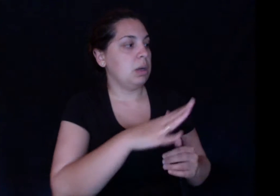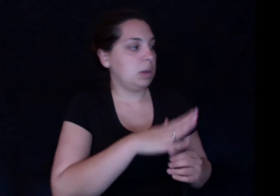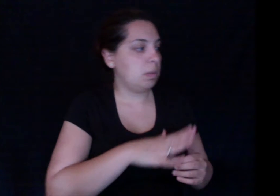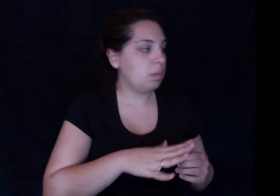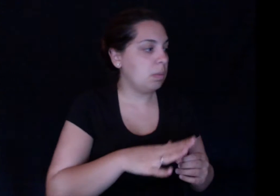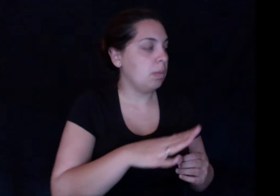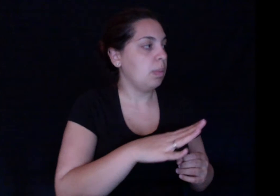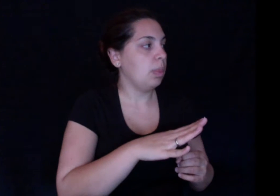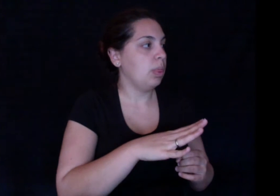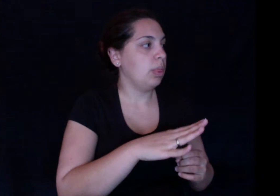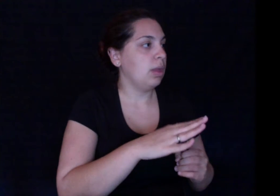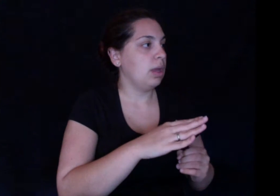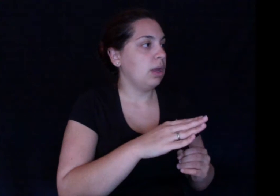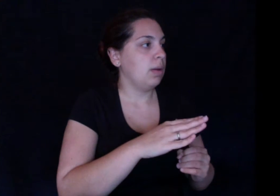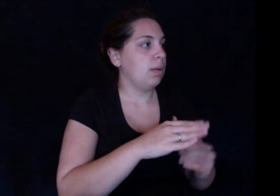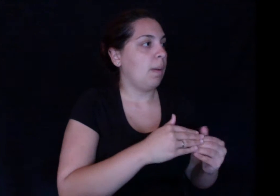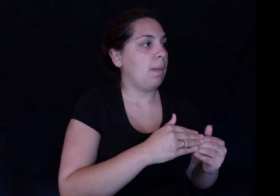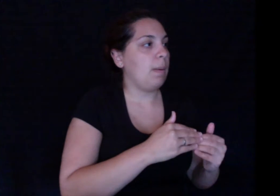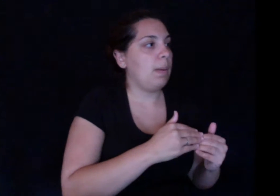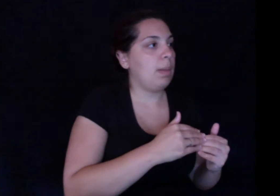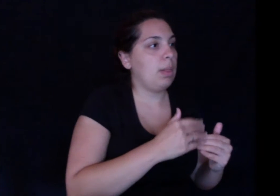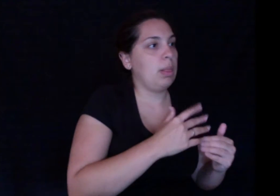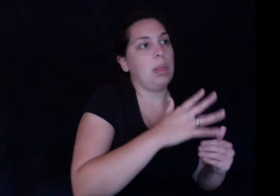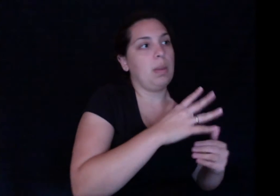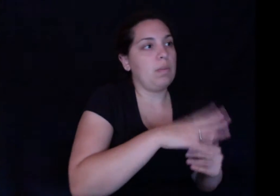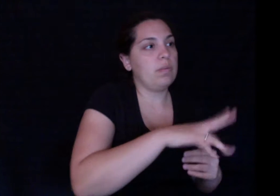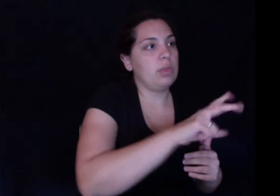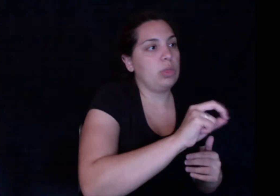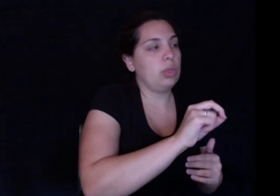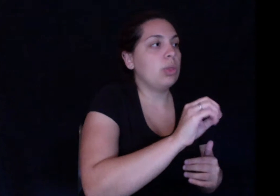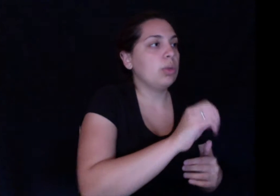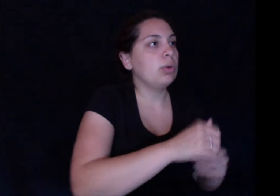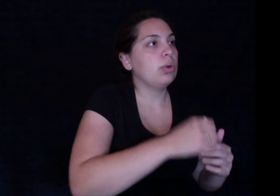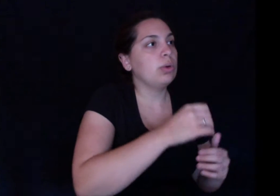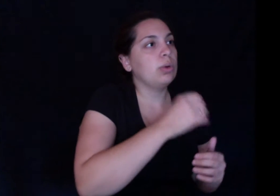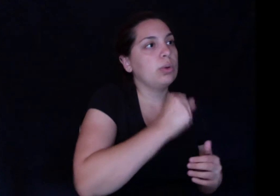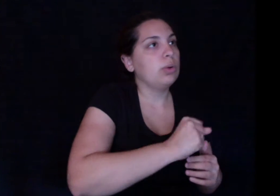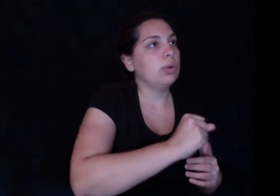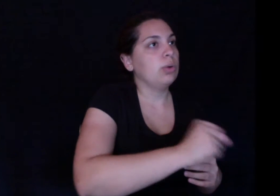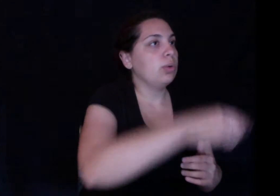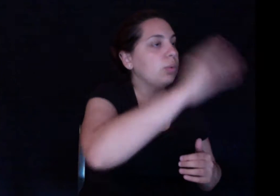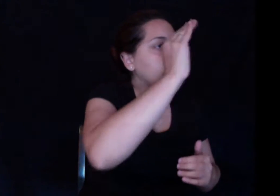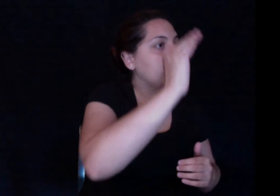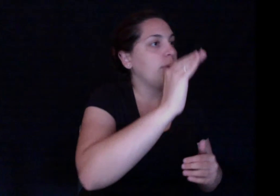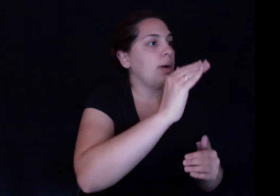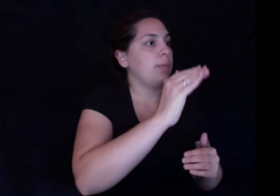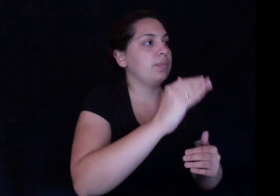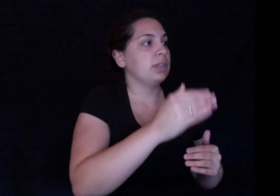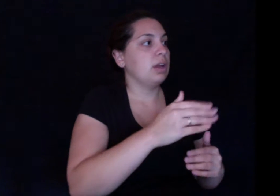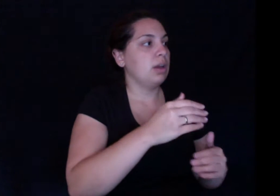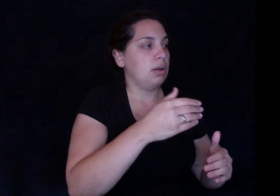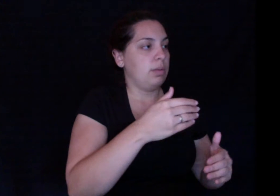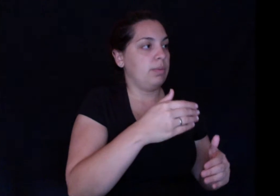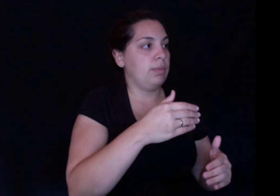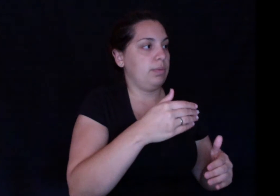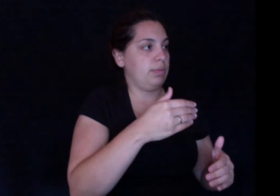donor. She broke her ankle and died 2 weeks after the blood clots. She only made about three donations of anti-D. She